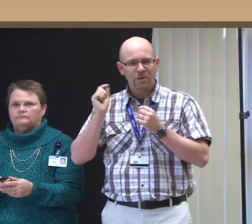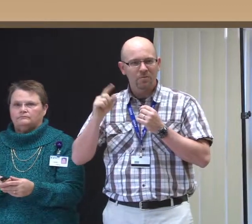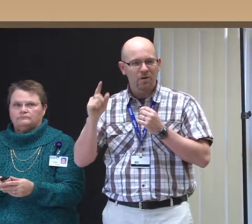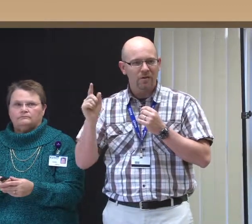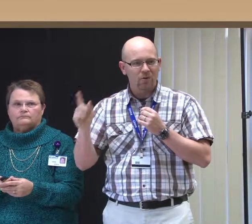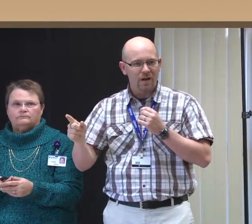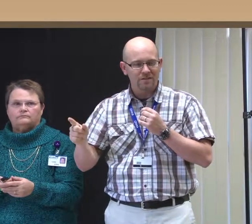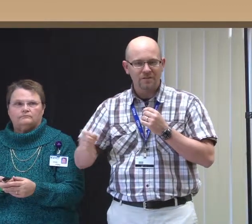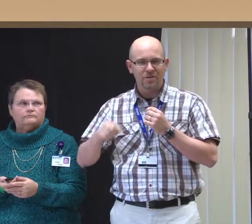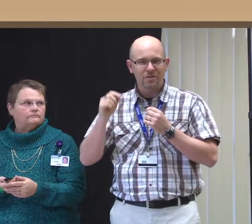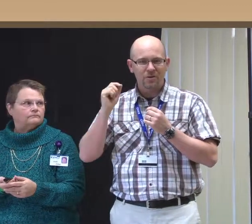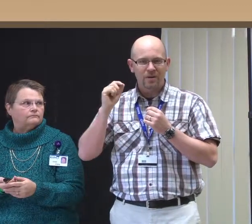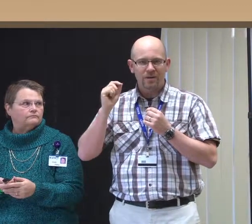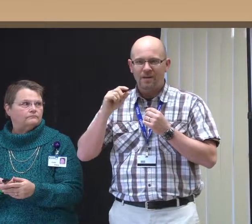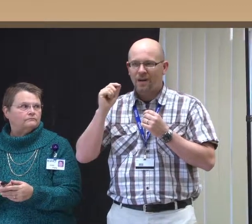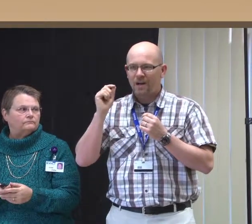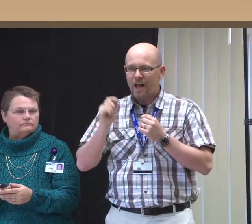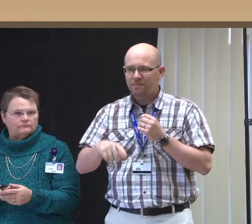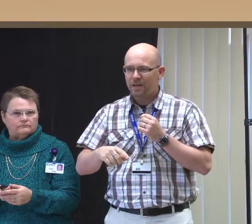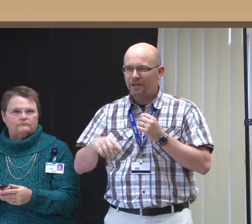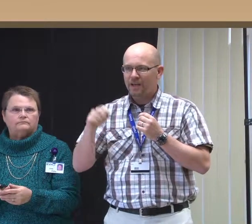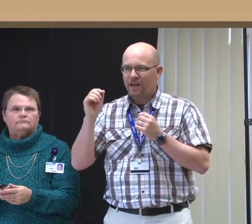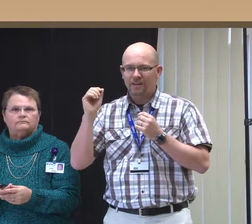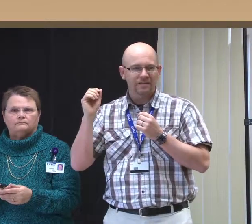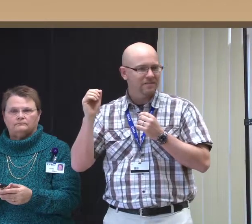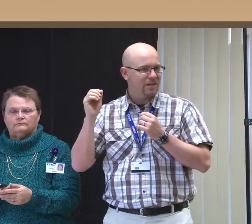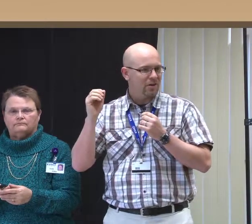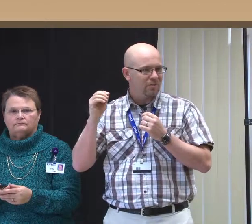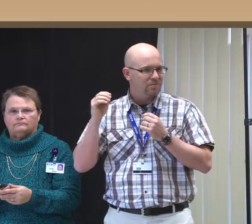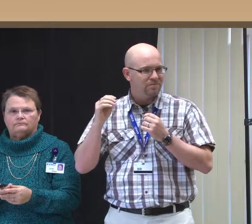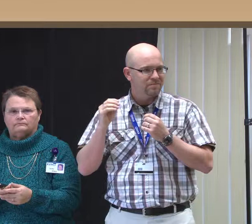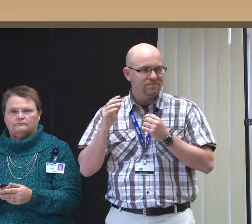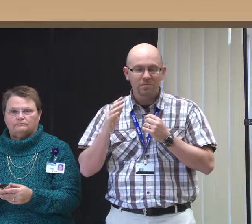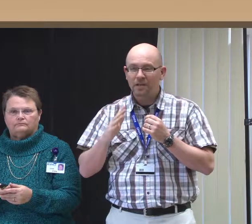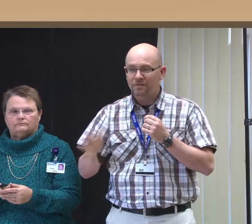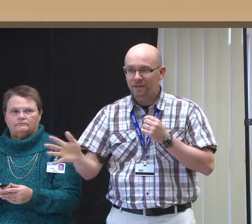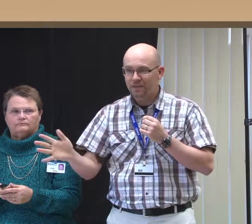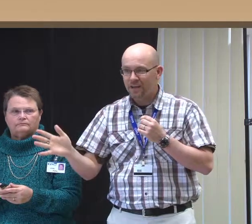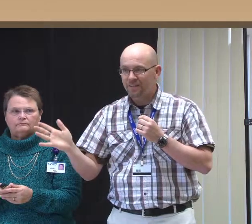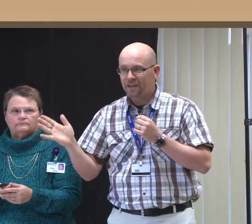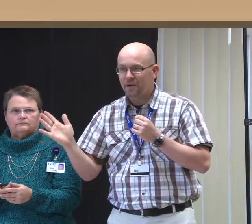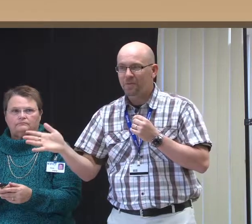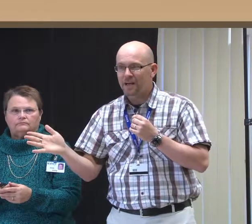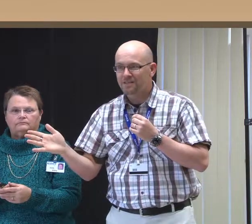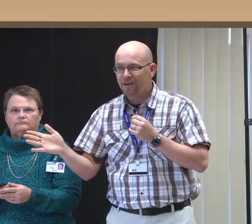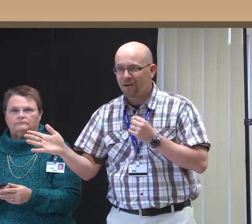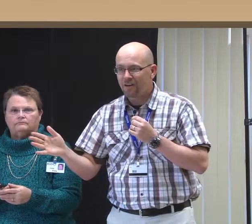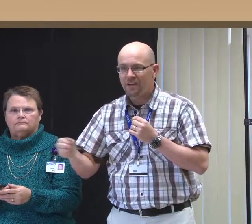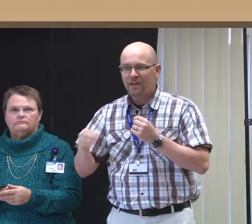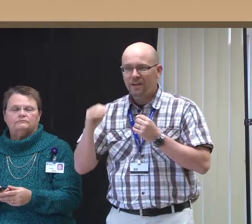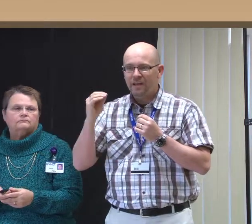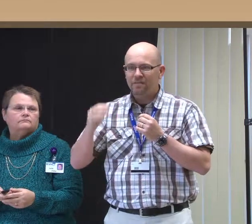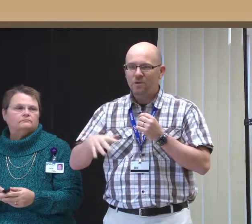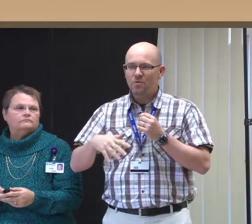do it more than once. So you do it on admit and they're pitiful and they don't pass at all. If you